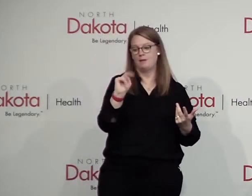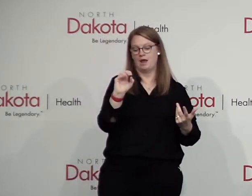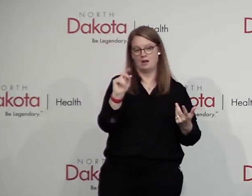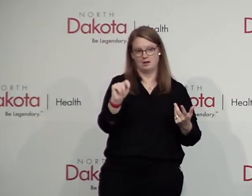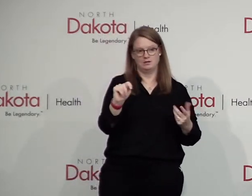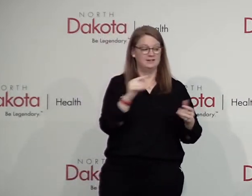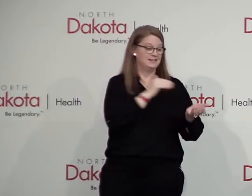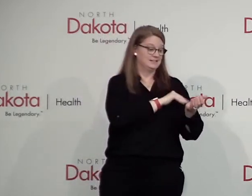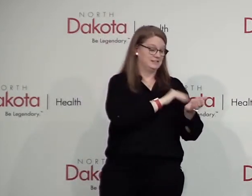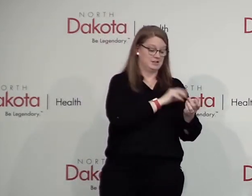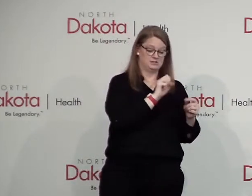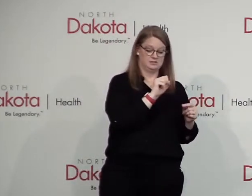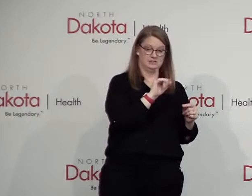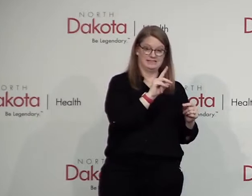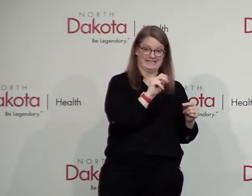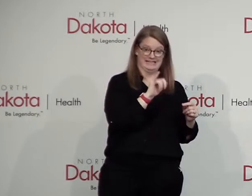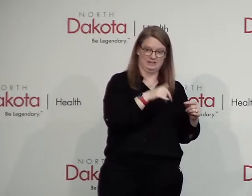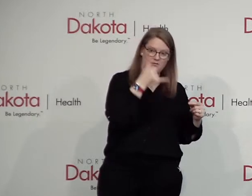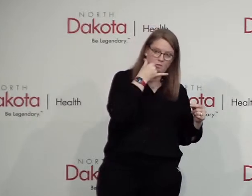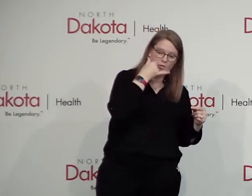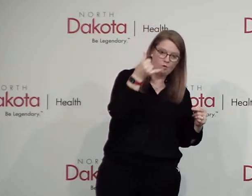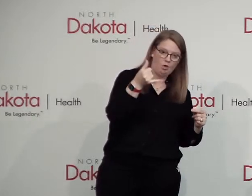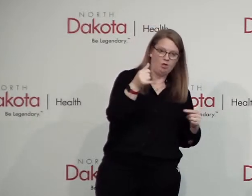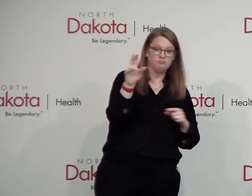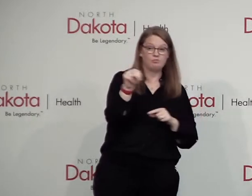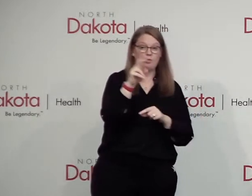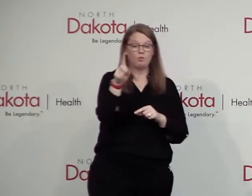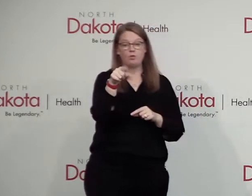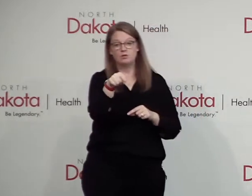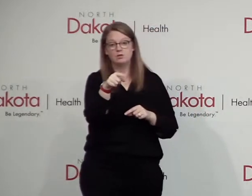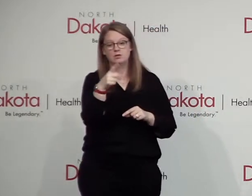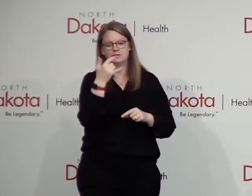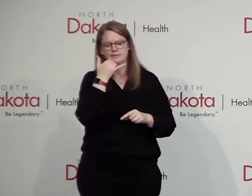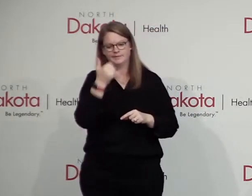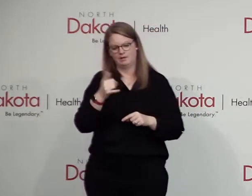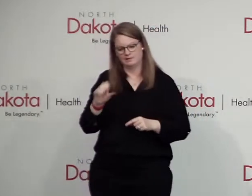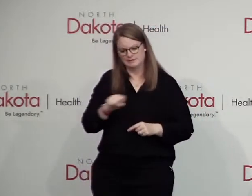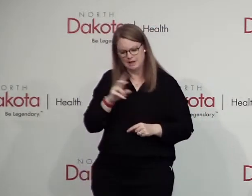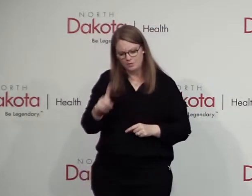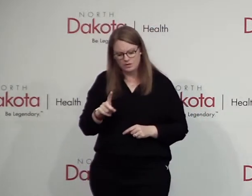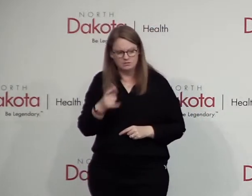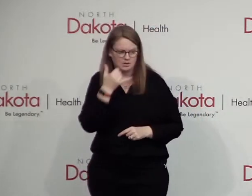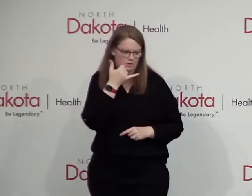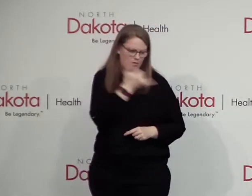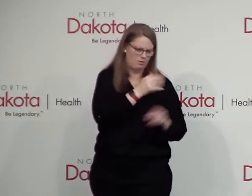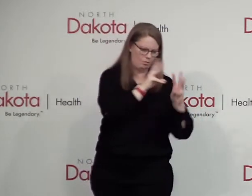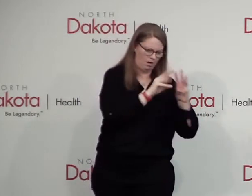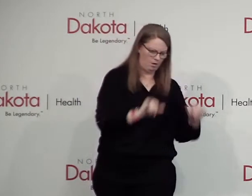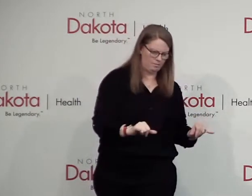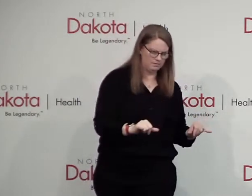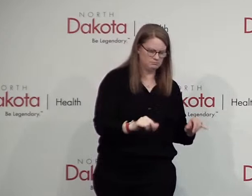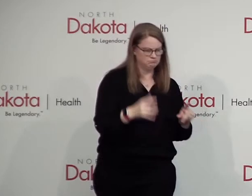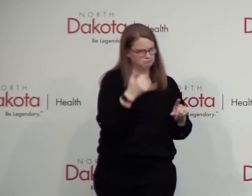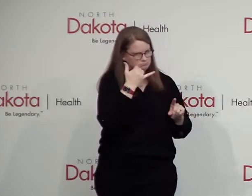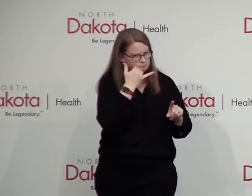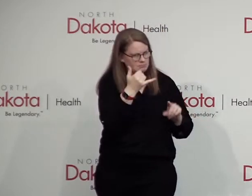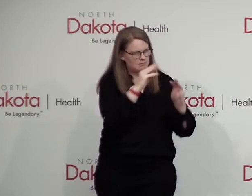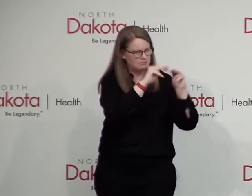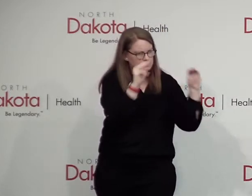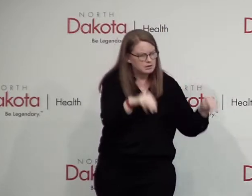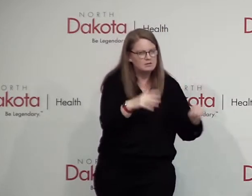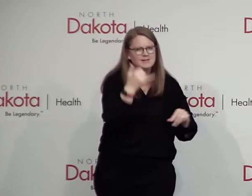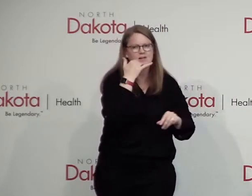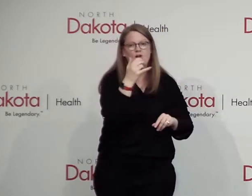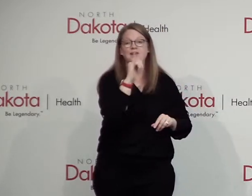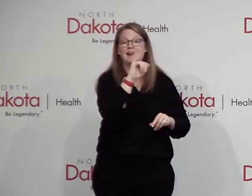in Sidney called in North Dakota, called in South Dakota, called in Wyoming, called in Montana, called